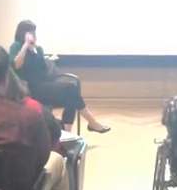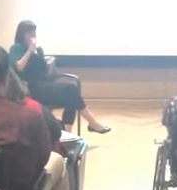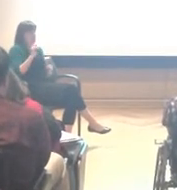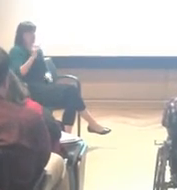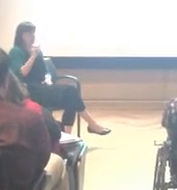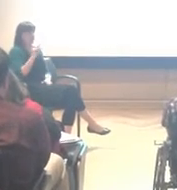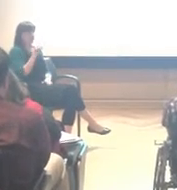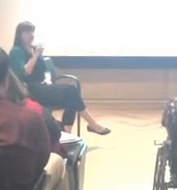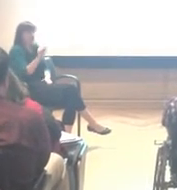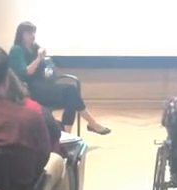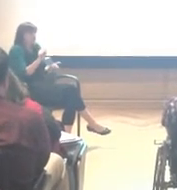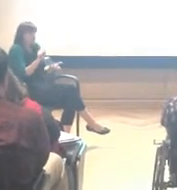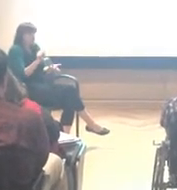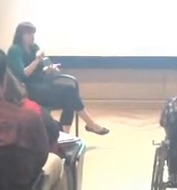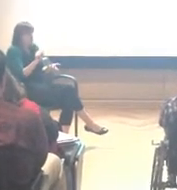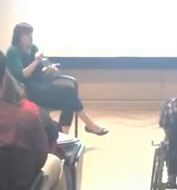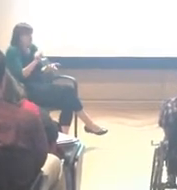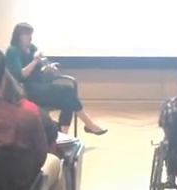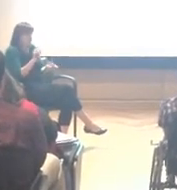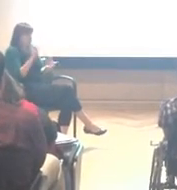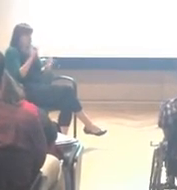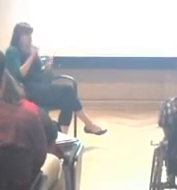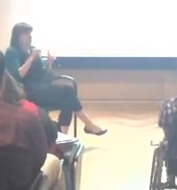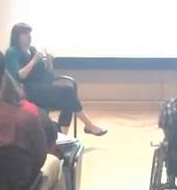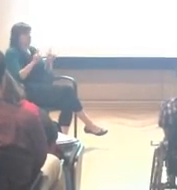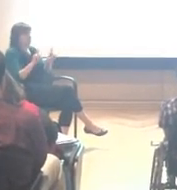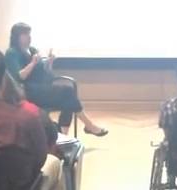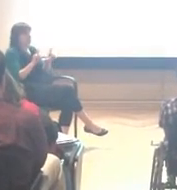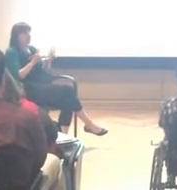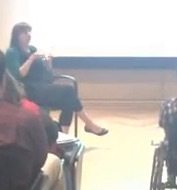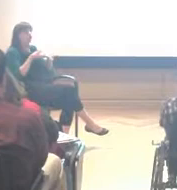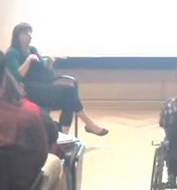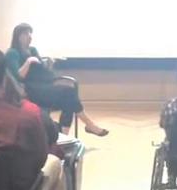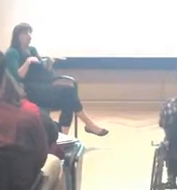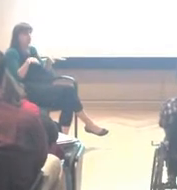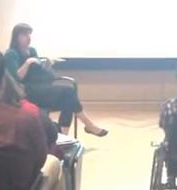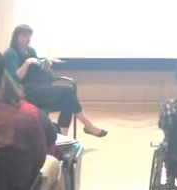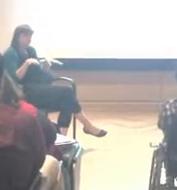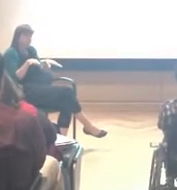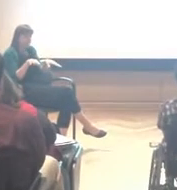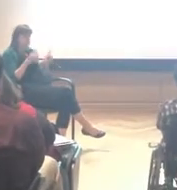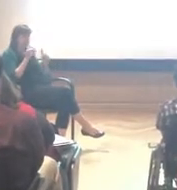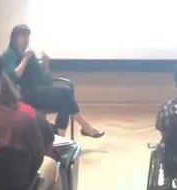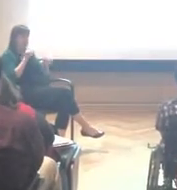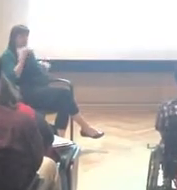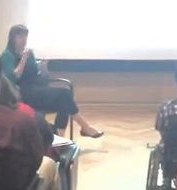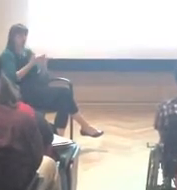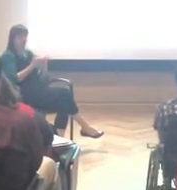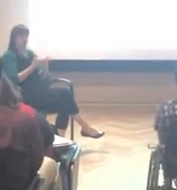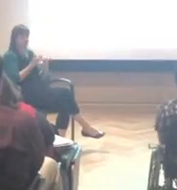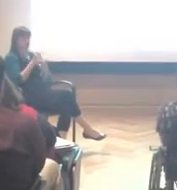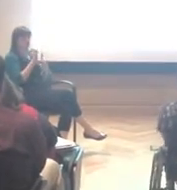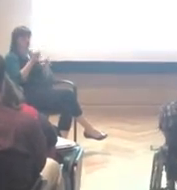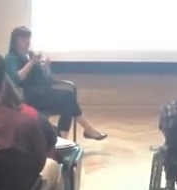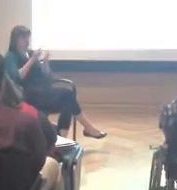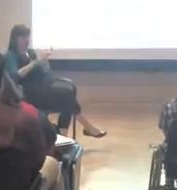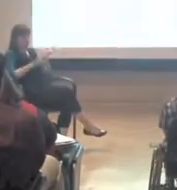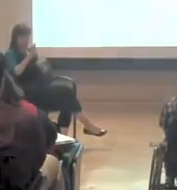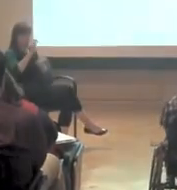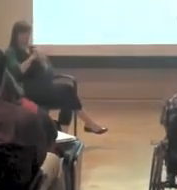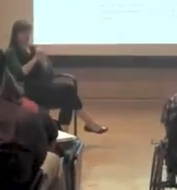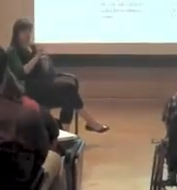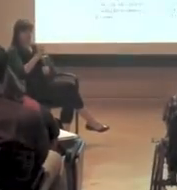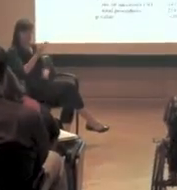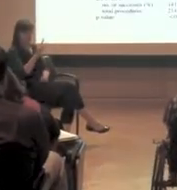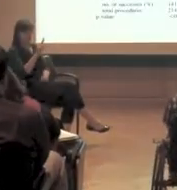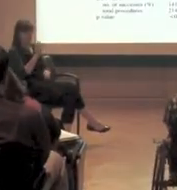shunts, you know, they're a pain, but children do very well and go to college with shunts and everything.